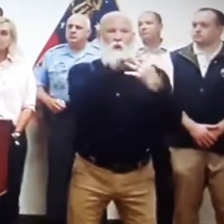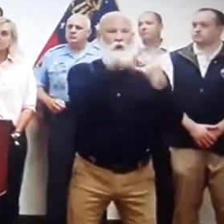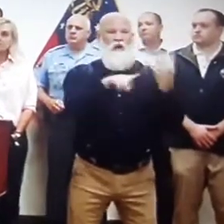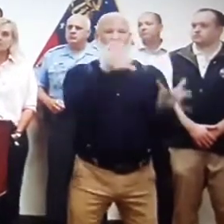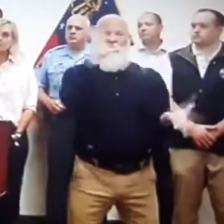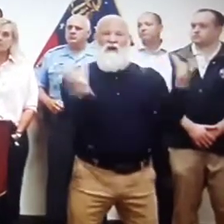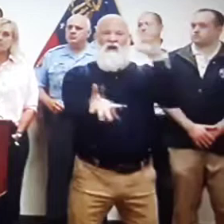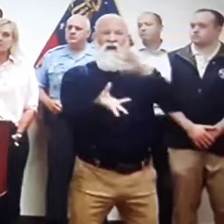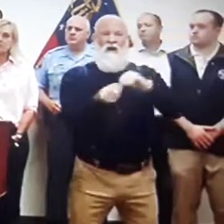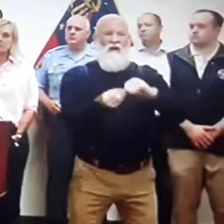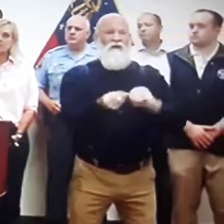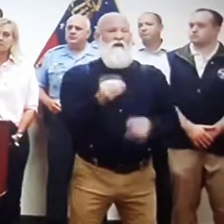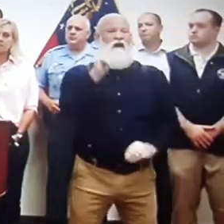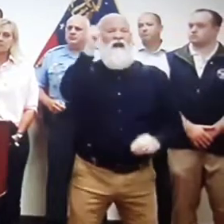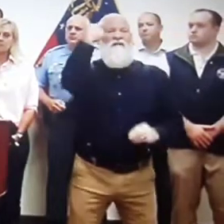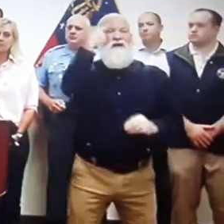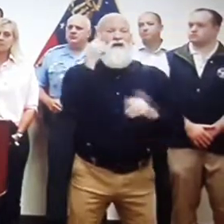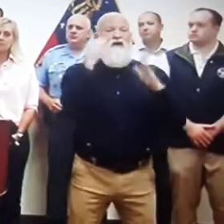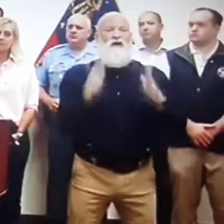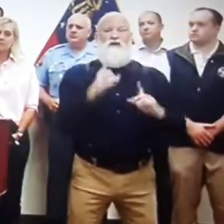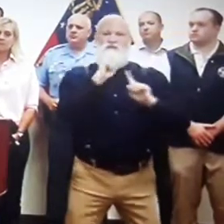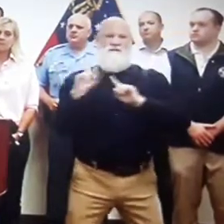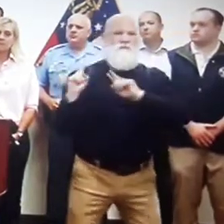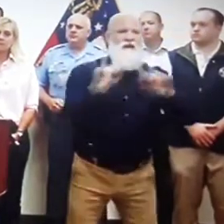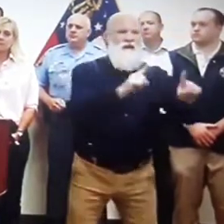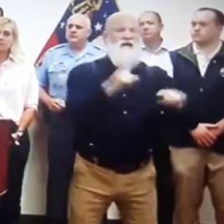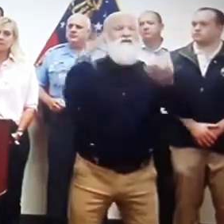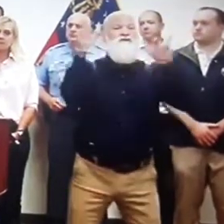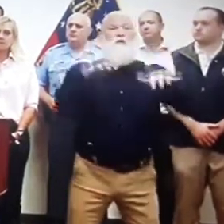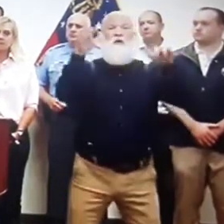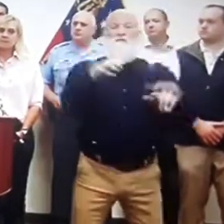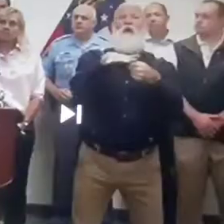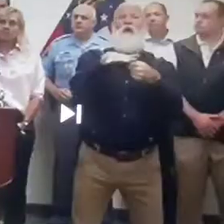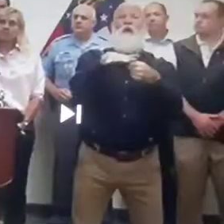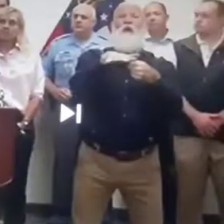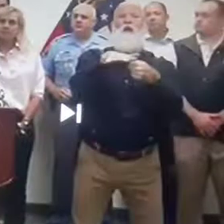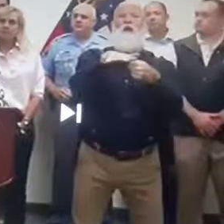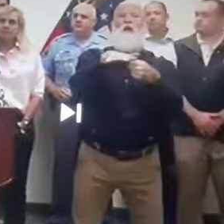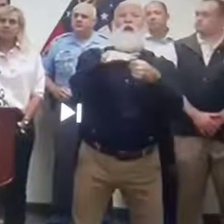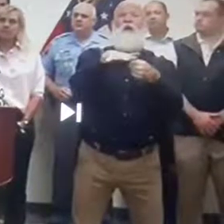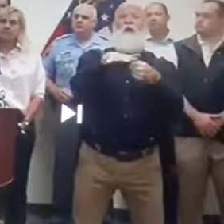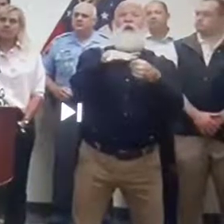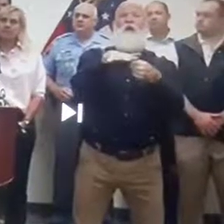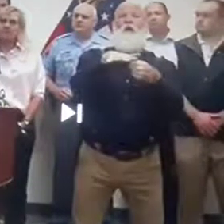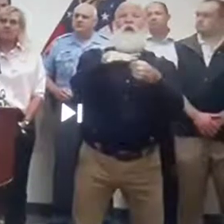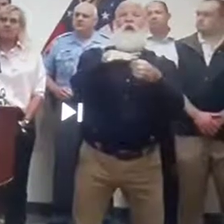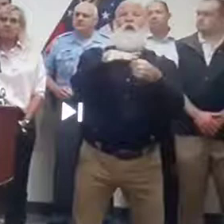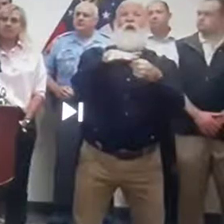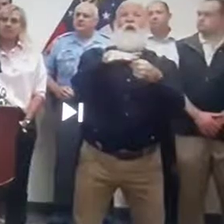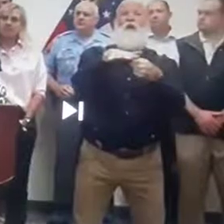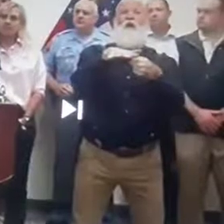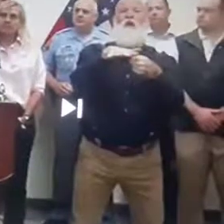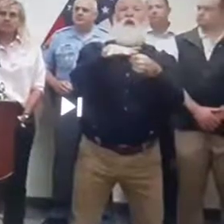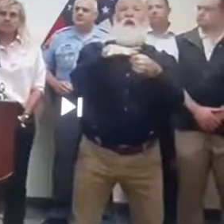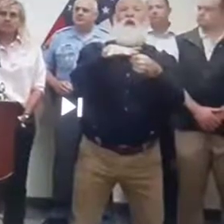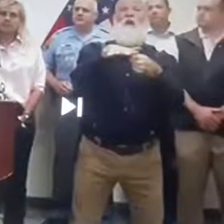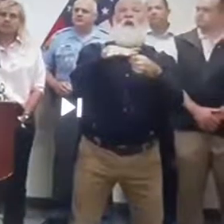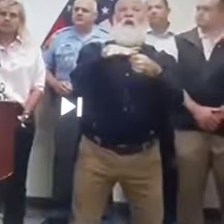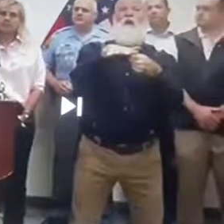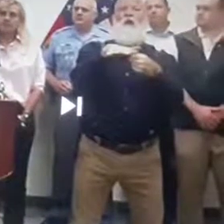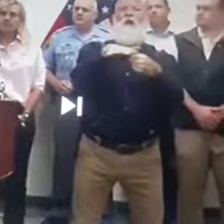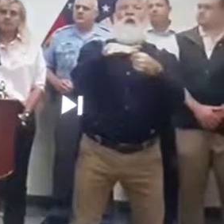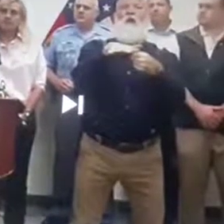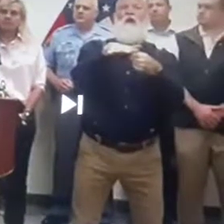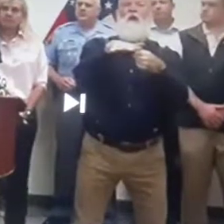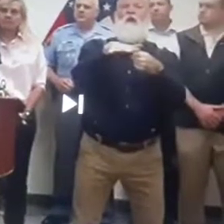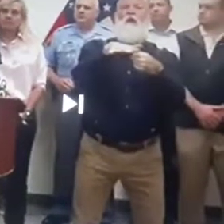Storms like this are locally executed, state managed, and federally supported. So did you hear what he just said? I'm going to